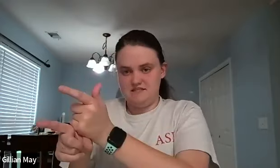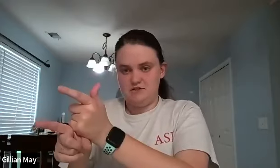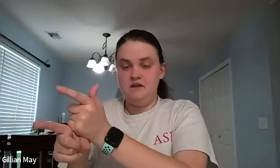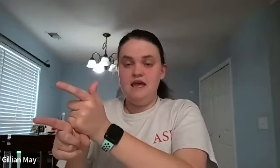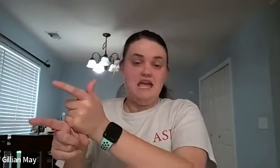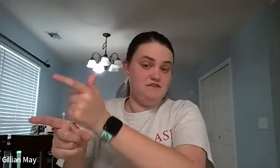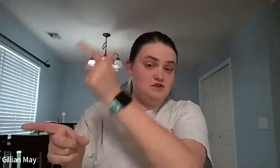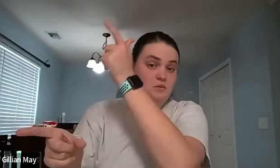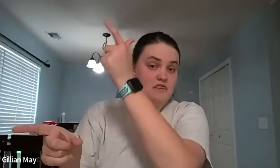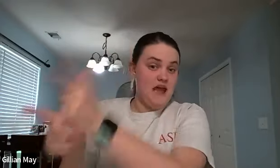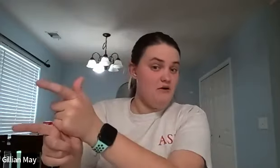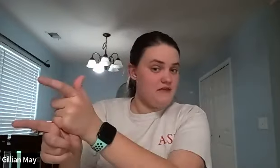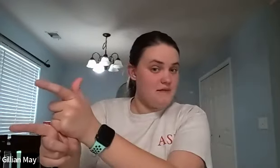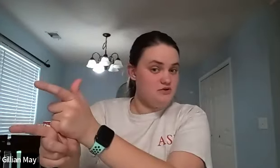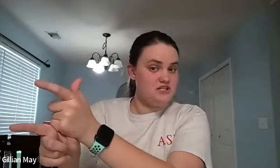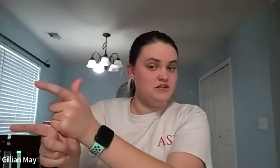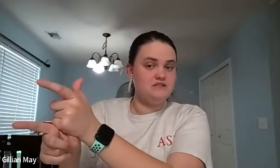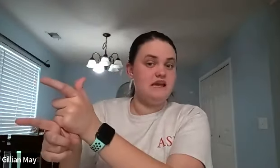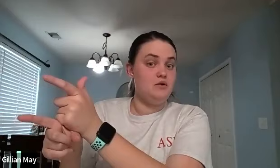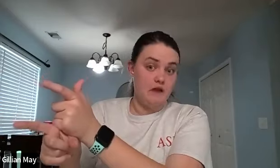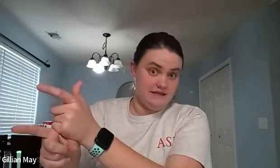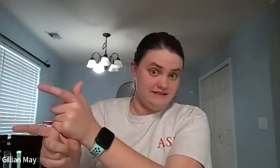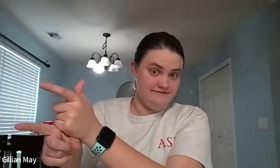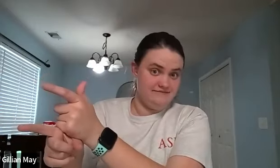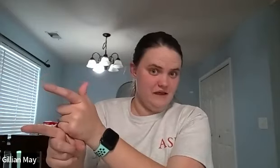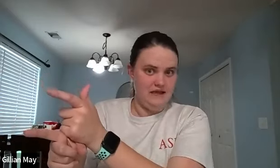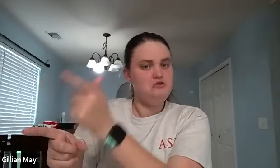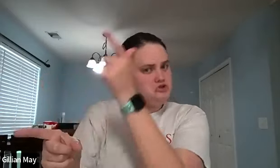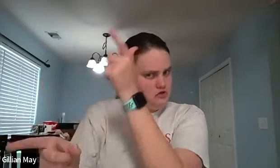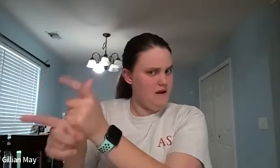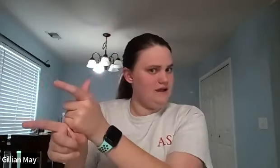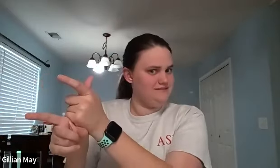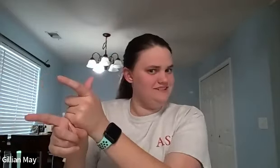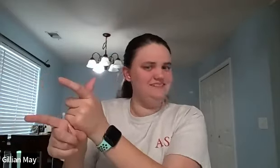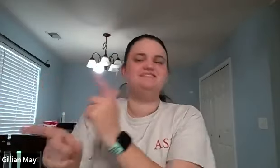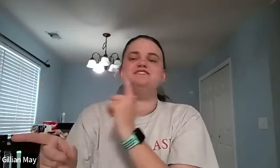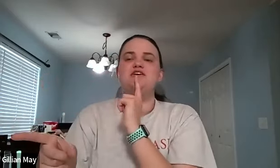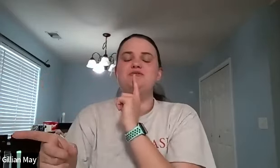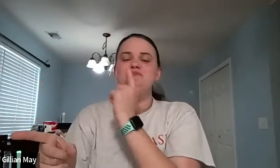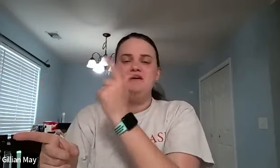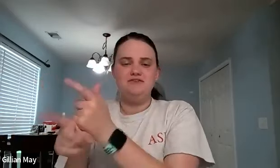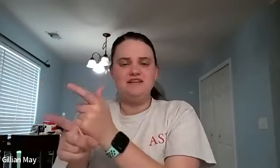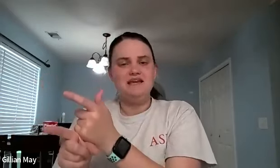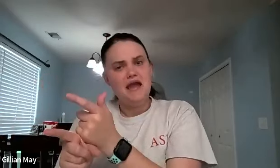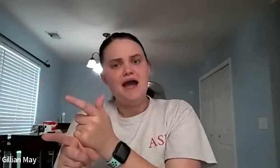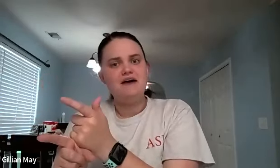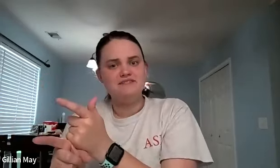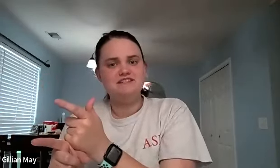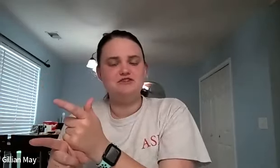sister. If you do it without that motion, you're saying right. Like, you're right. So if you're saying, yeah, I have a sister, but